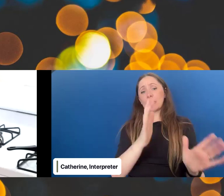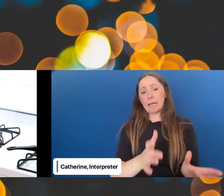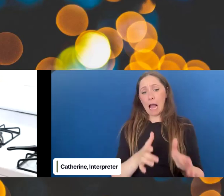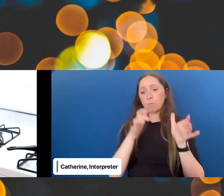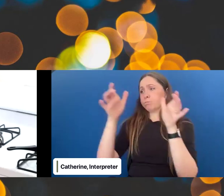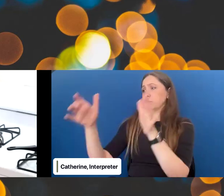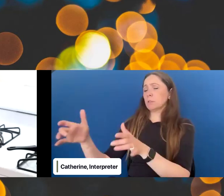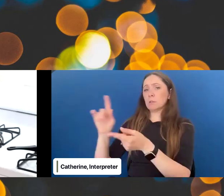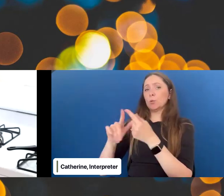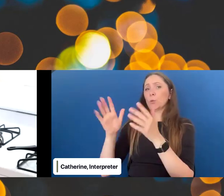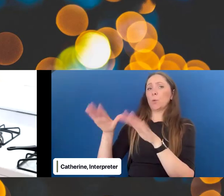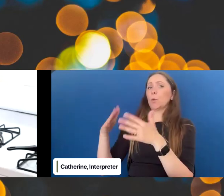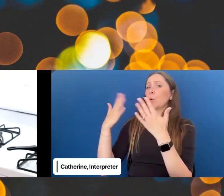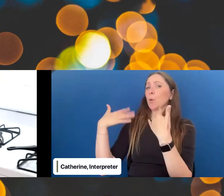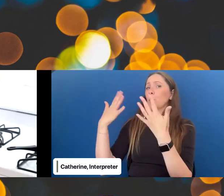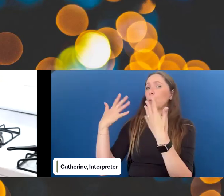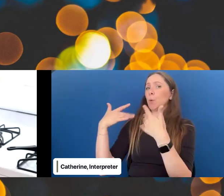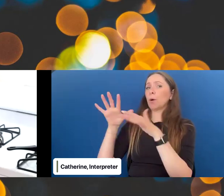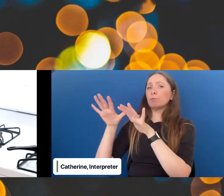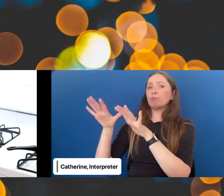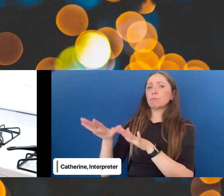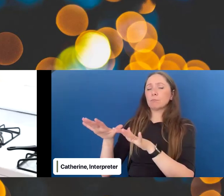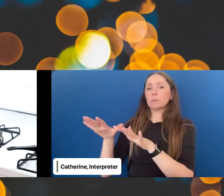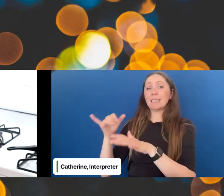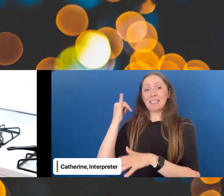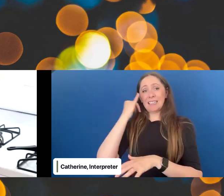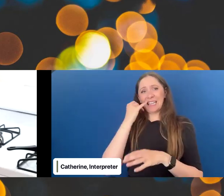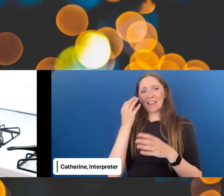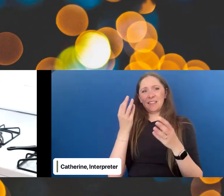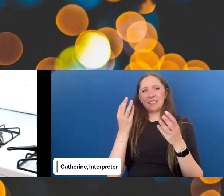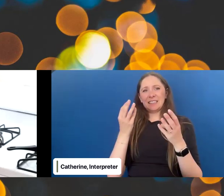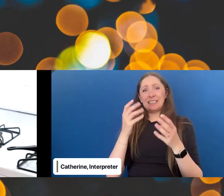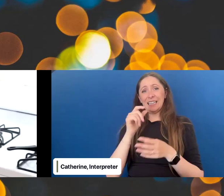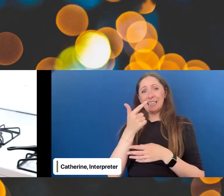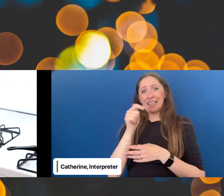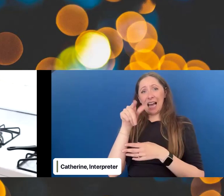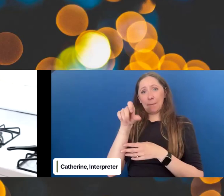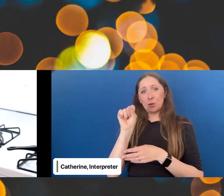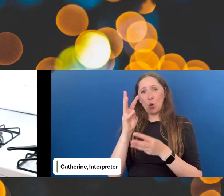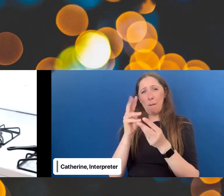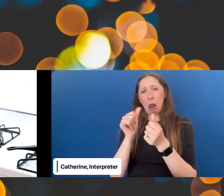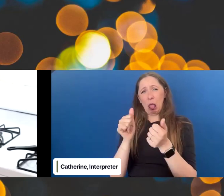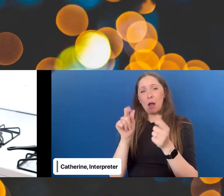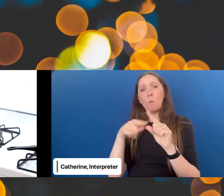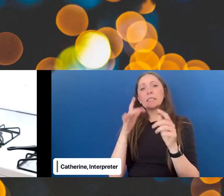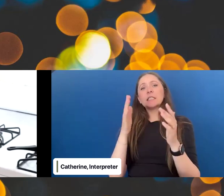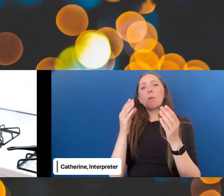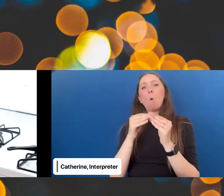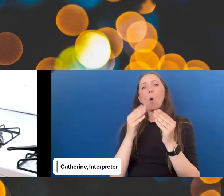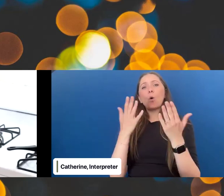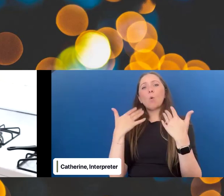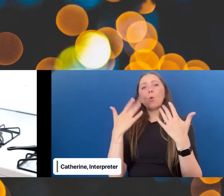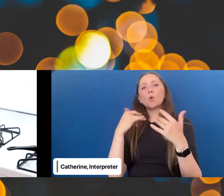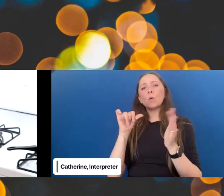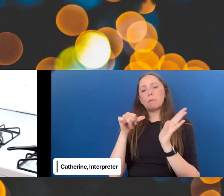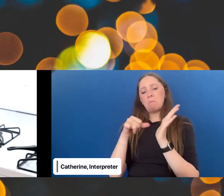right. And just leave it there to cool down. If it's crumbled or if there are gaps, don't worry. Once it's a little cooler, patch it up with your